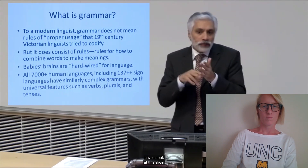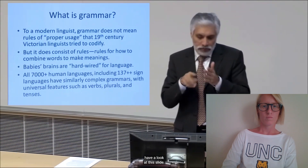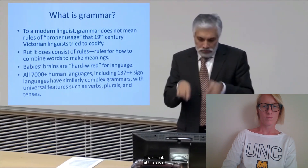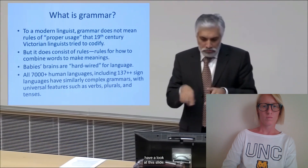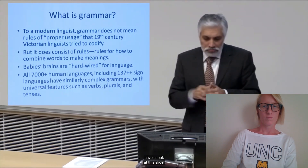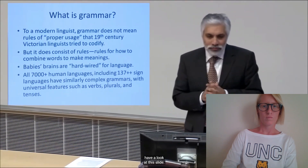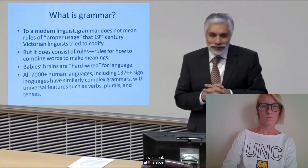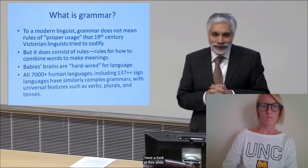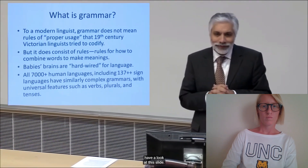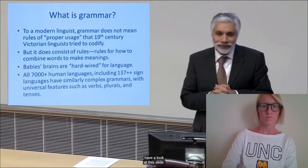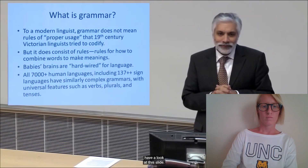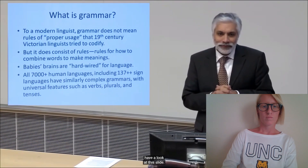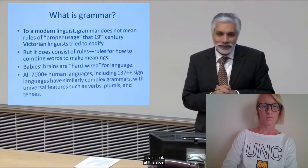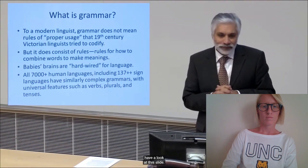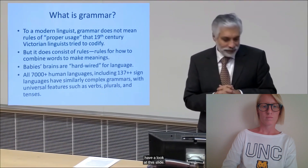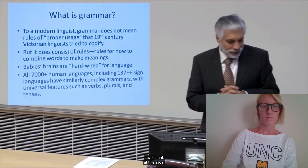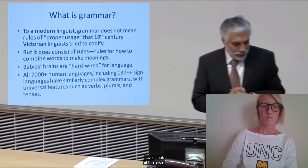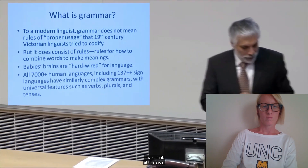Have a look at this slide.